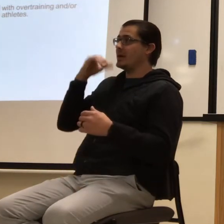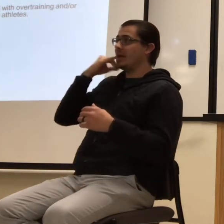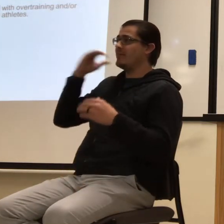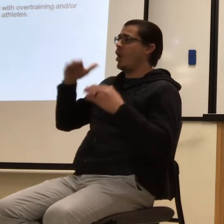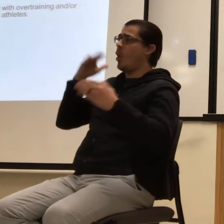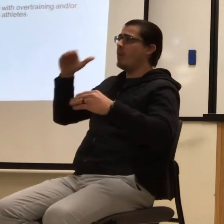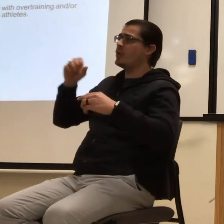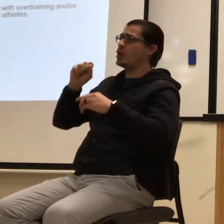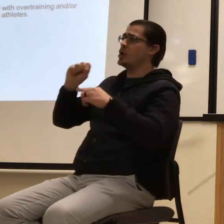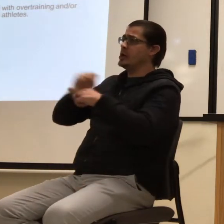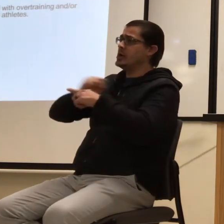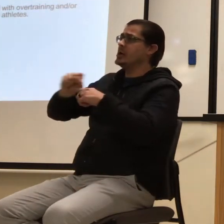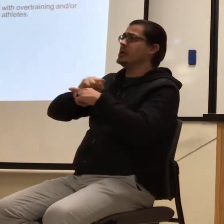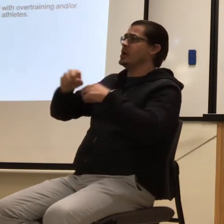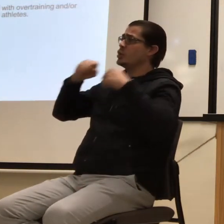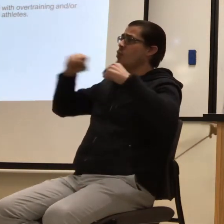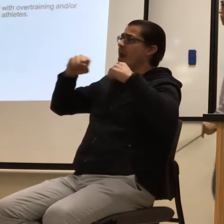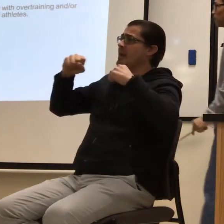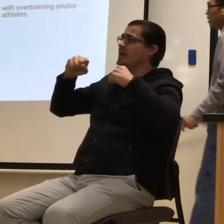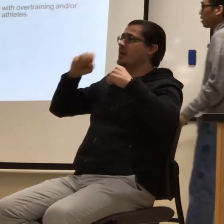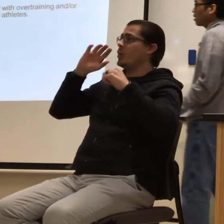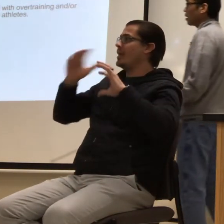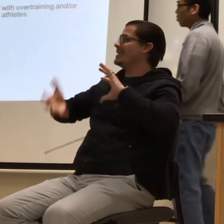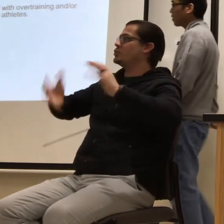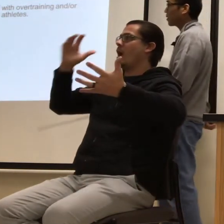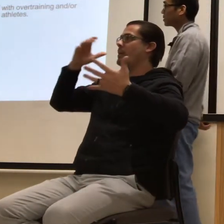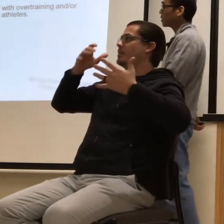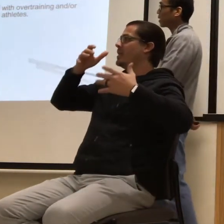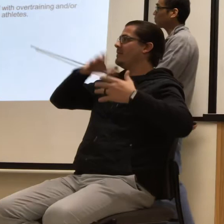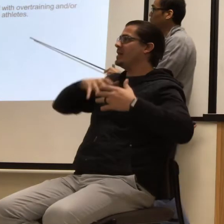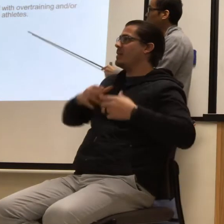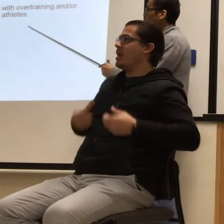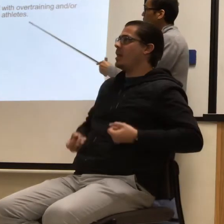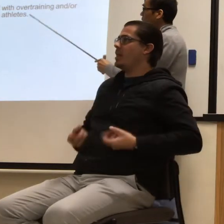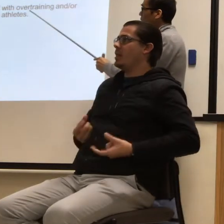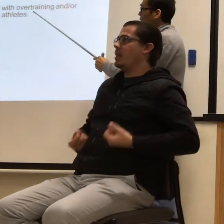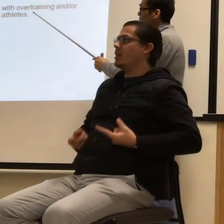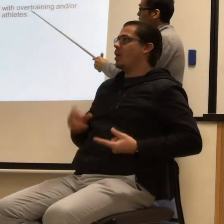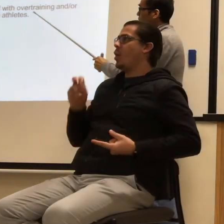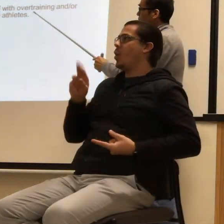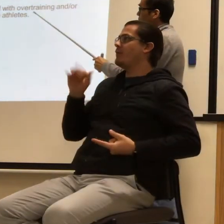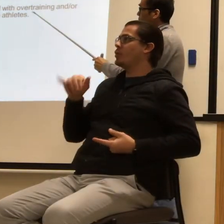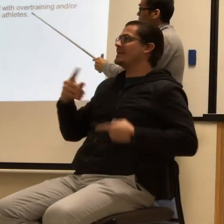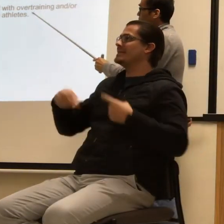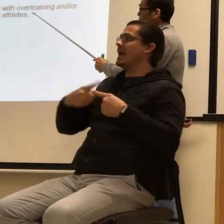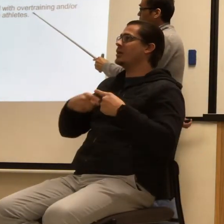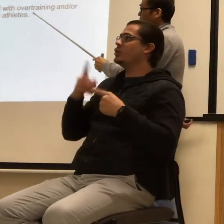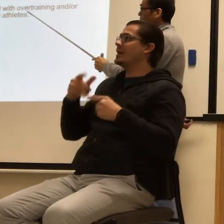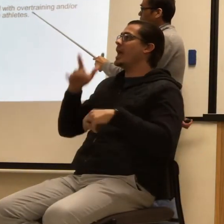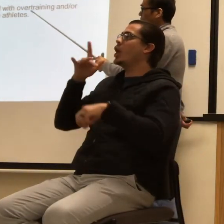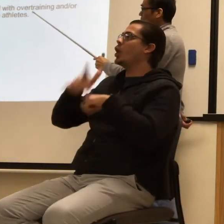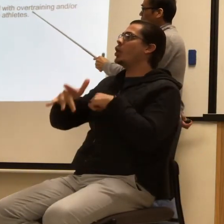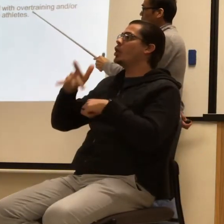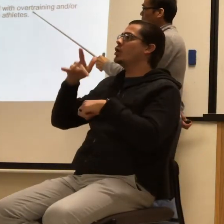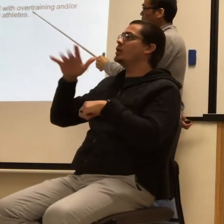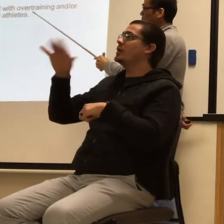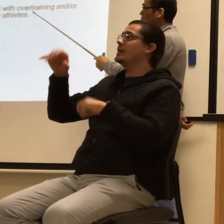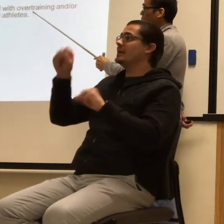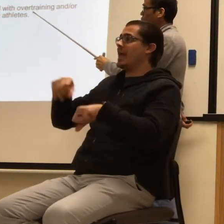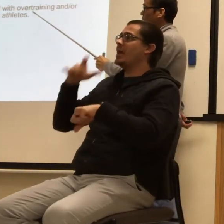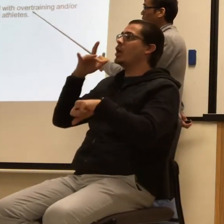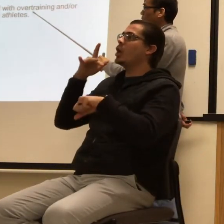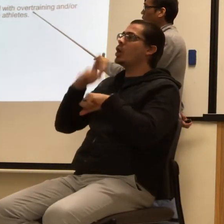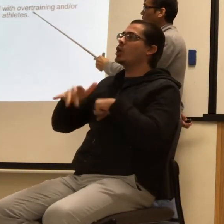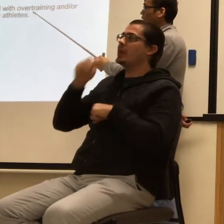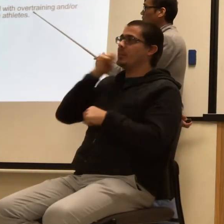is great for the skeleton, it really disrupts female ovarian cycle. And so Some female athletes, they